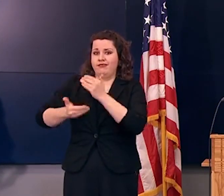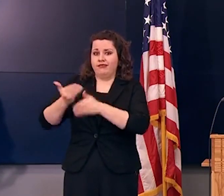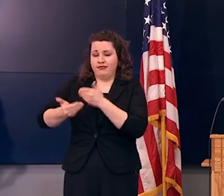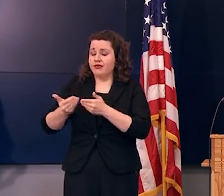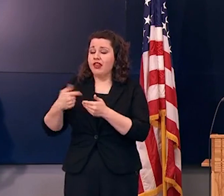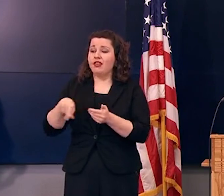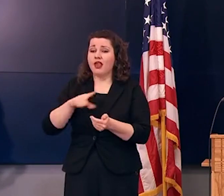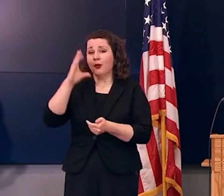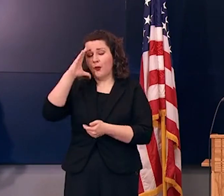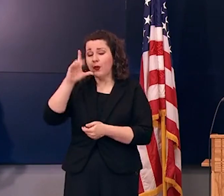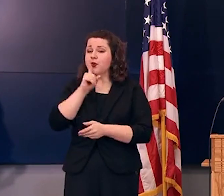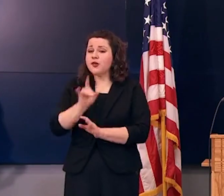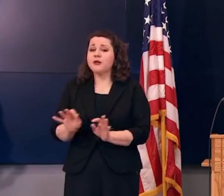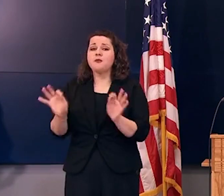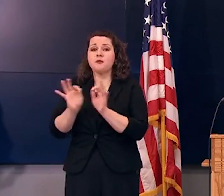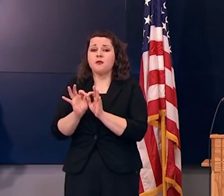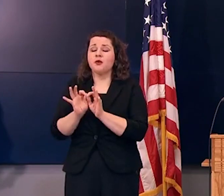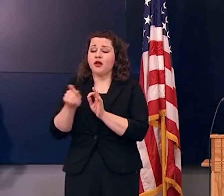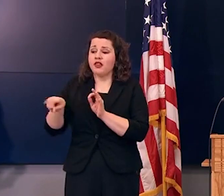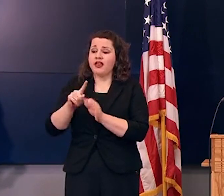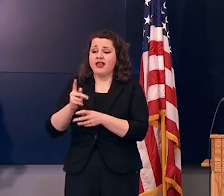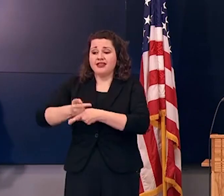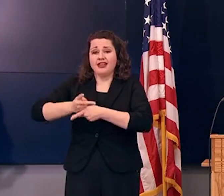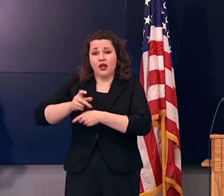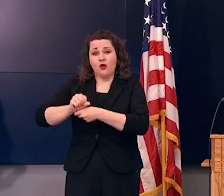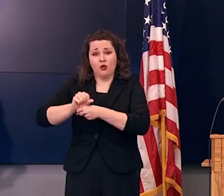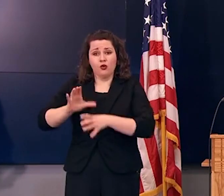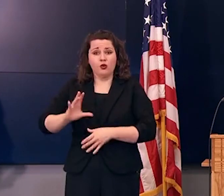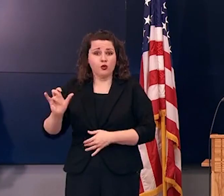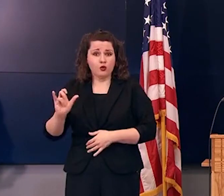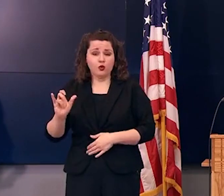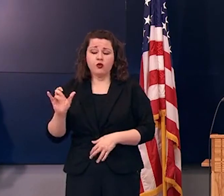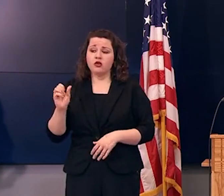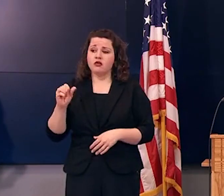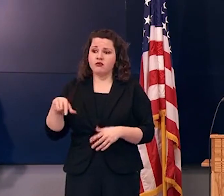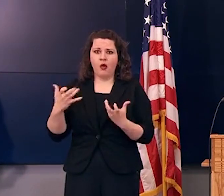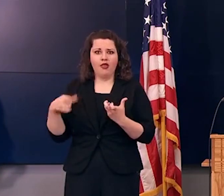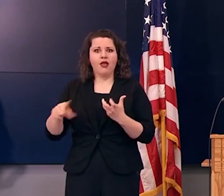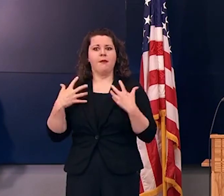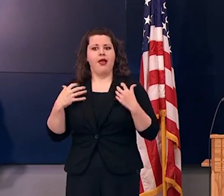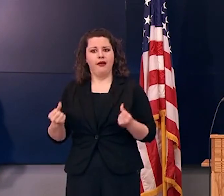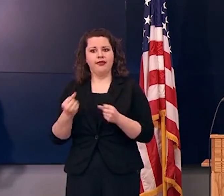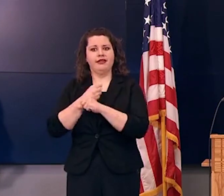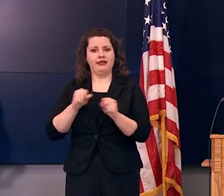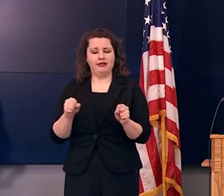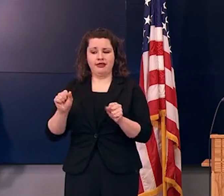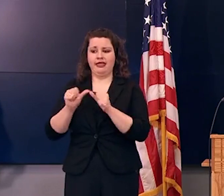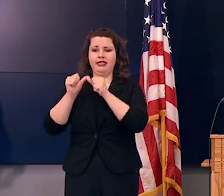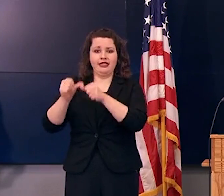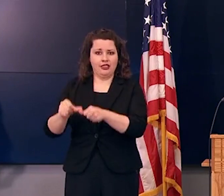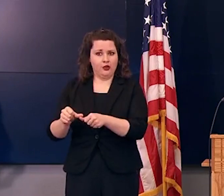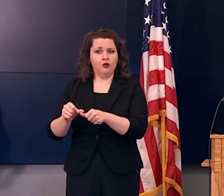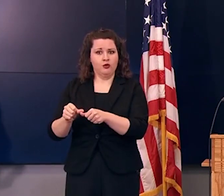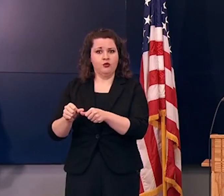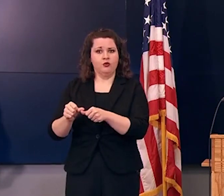it's extremely important that they take care of their workforce so that they're healthy and safe, and that they can continue